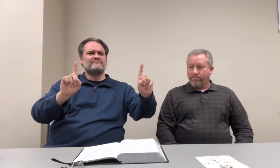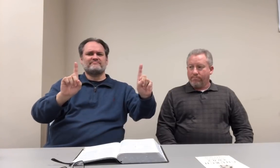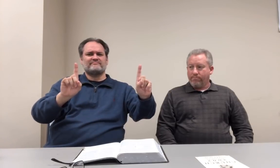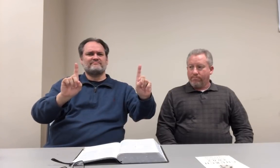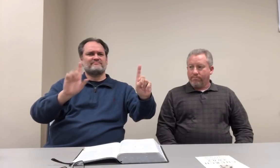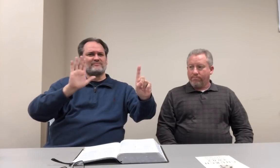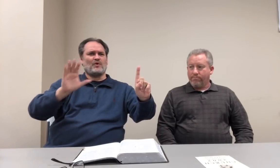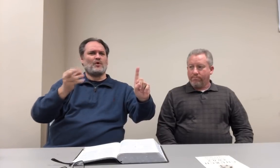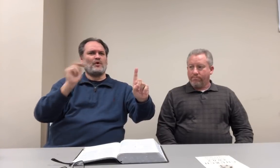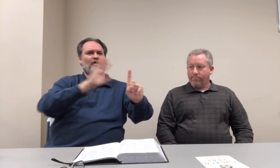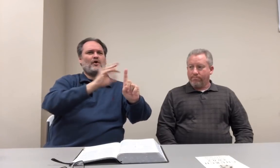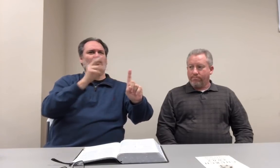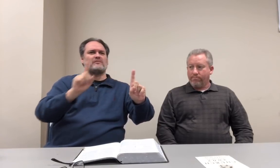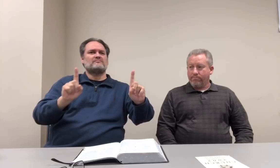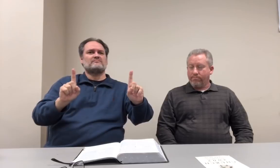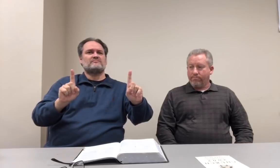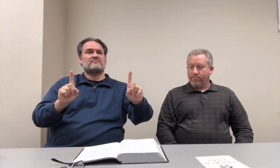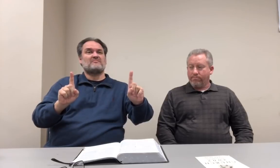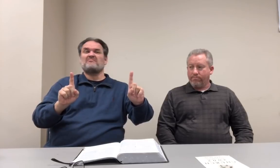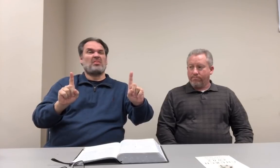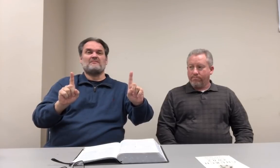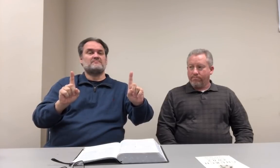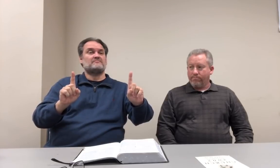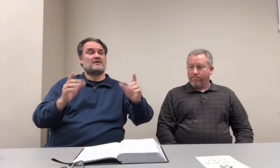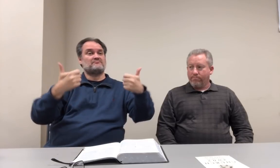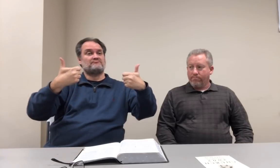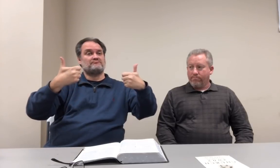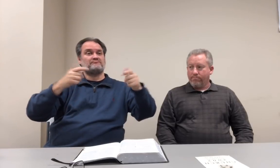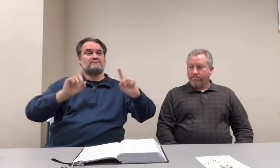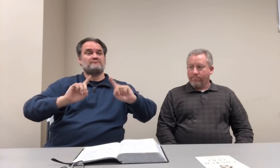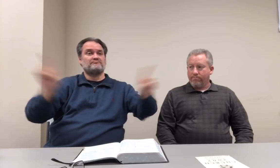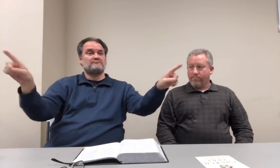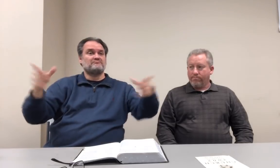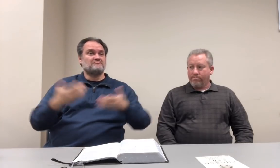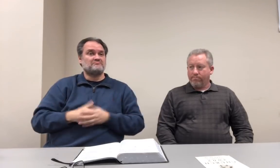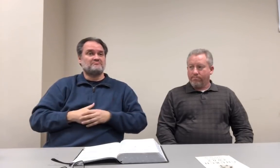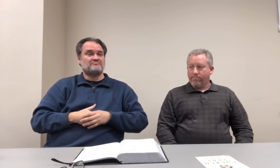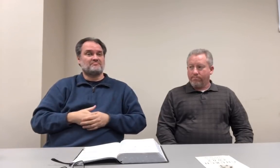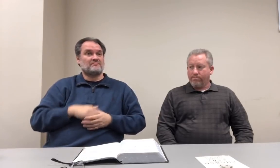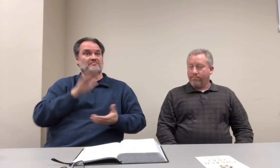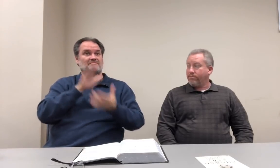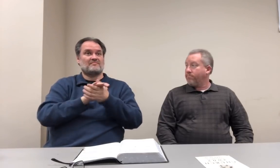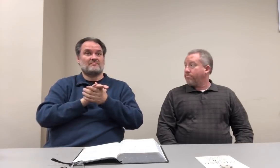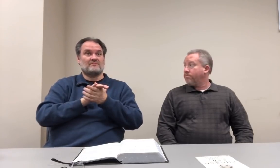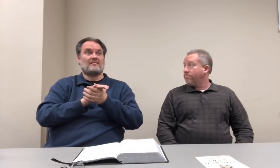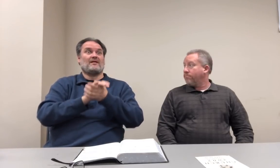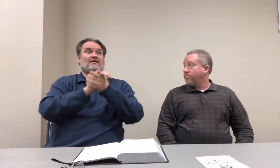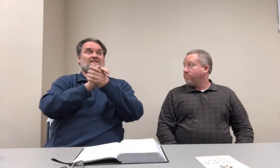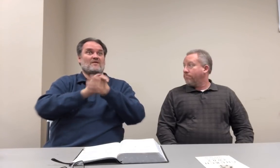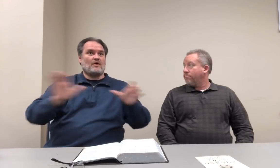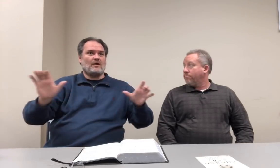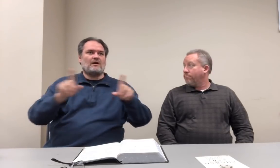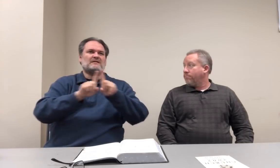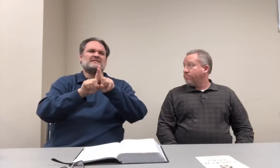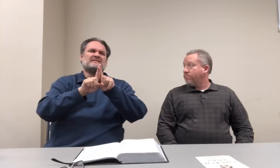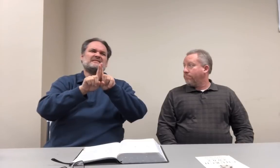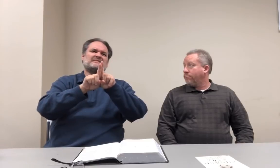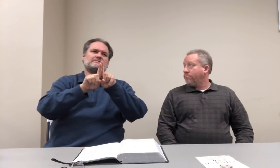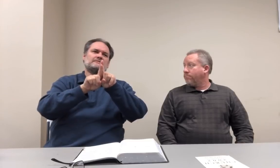I said, "I mean, I know there might be some hard passages that make you question that." He said, "But I think you can avoid it." And he said, "No,